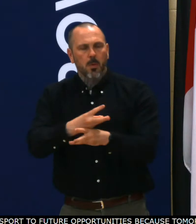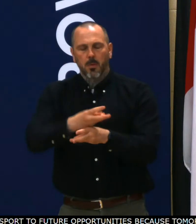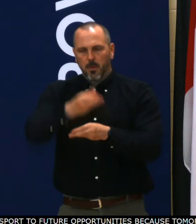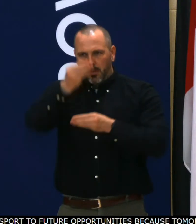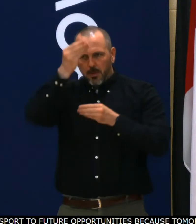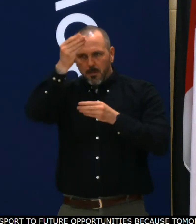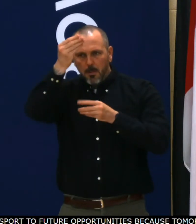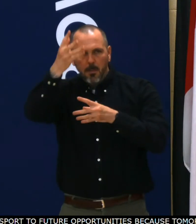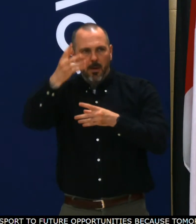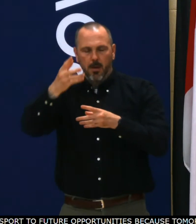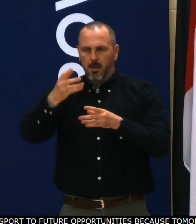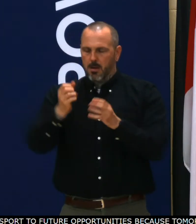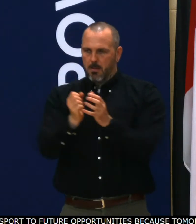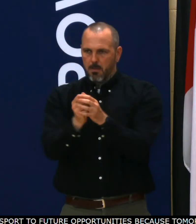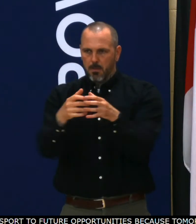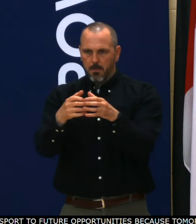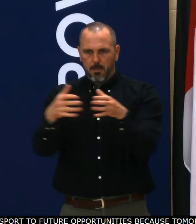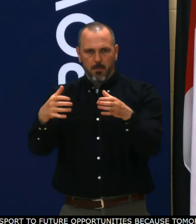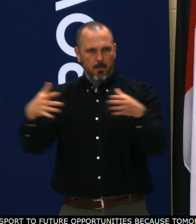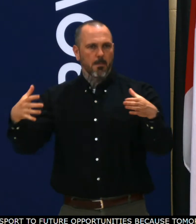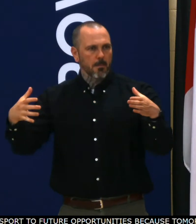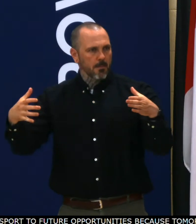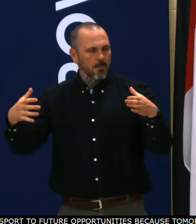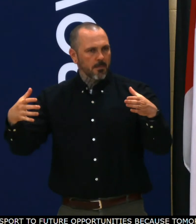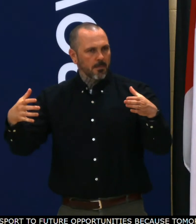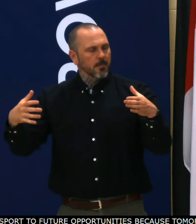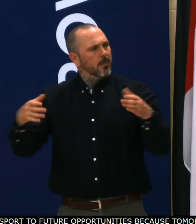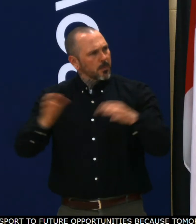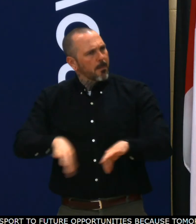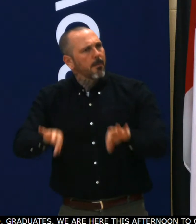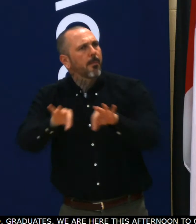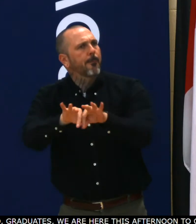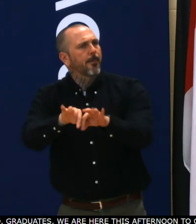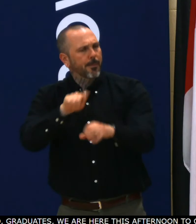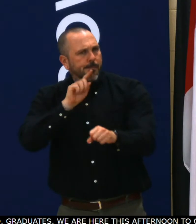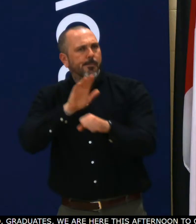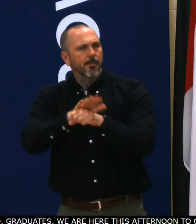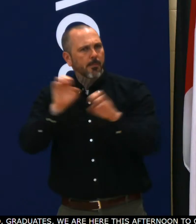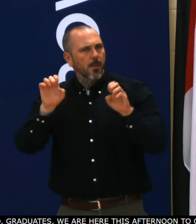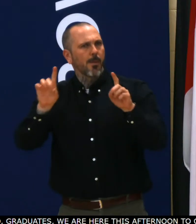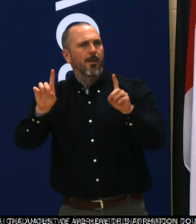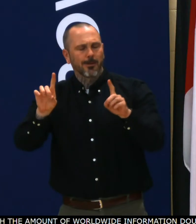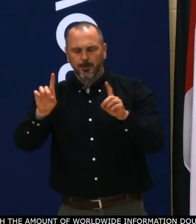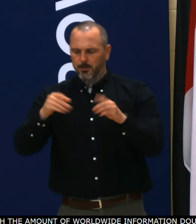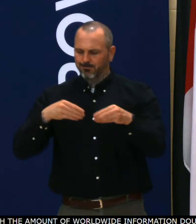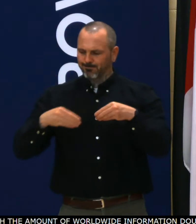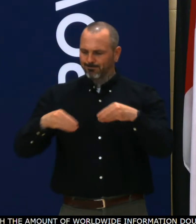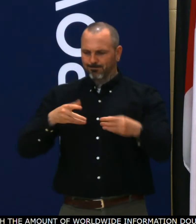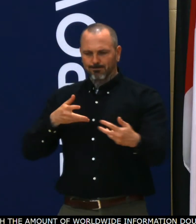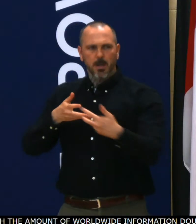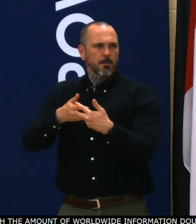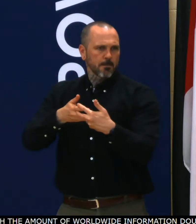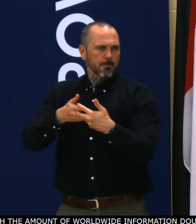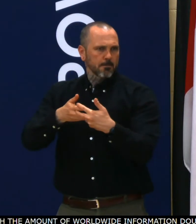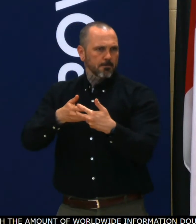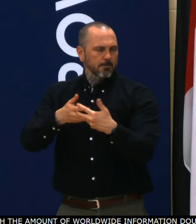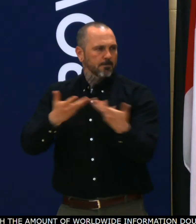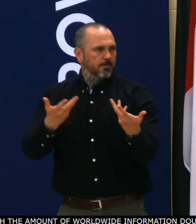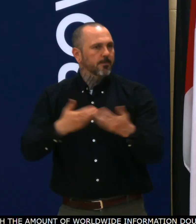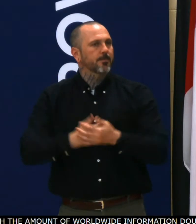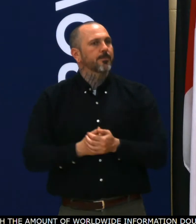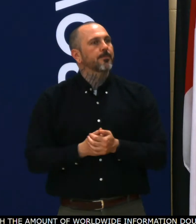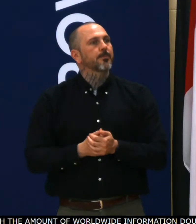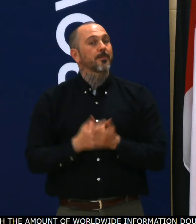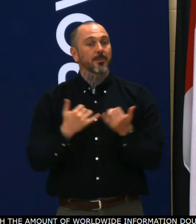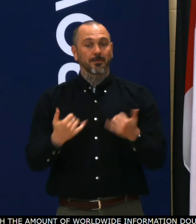learning has never been stronger. So graduates, I ask that you please continue with your formal and informal learning after you